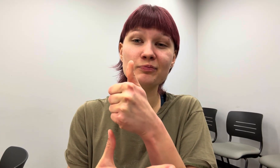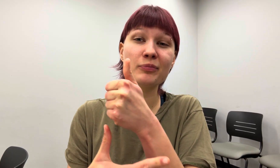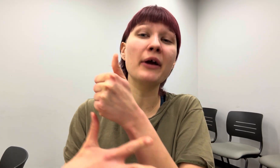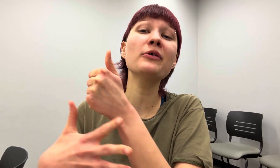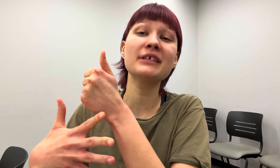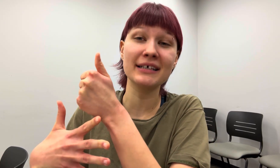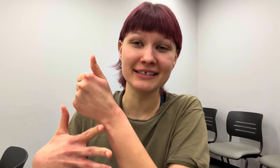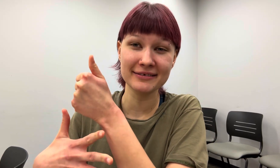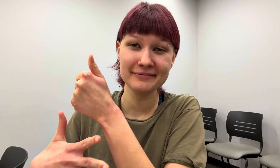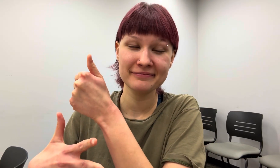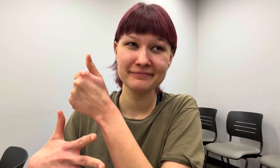prioritizing,